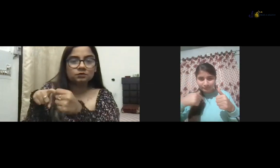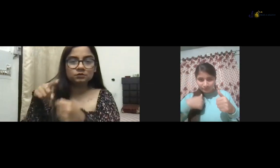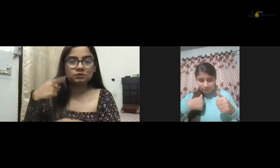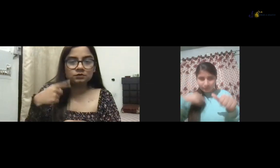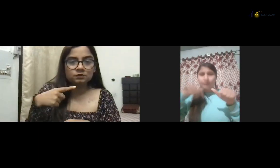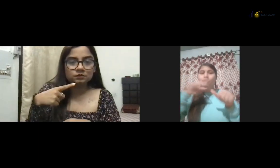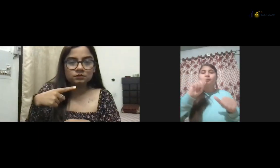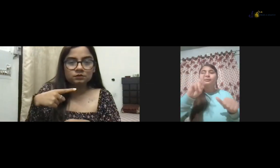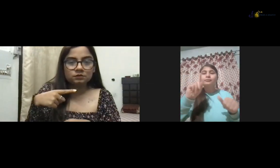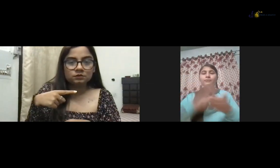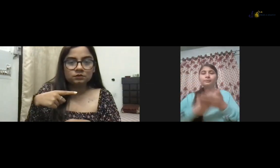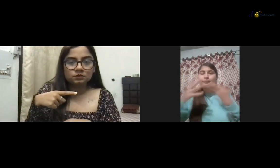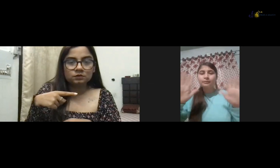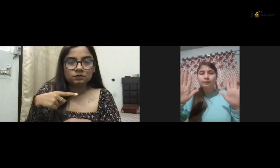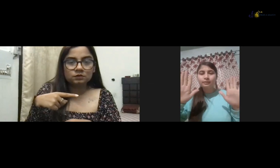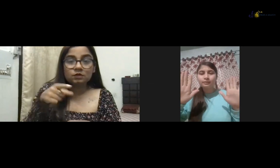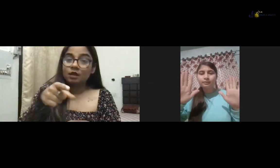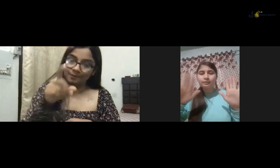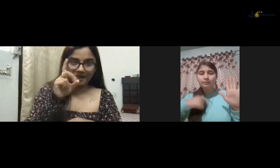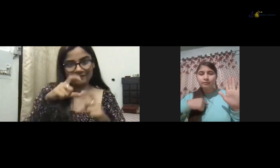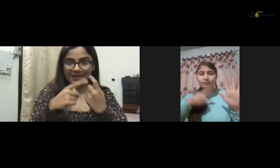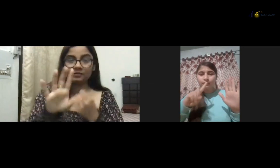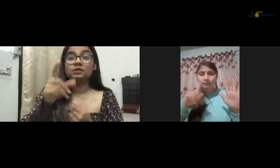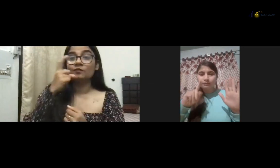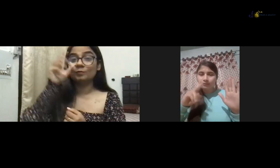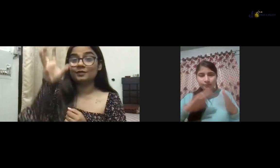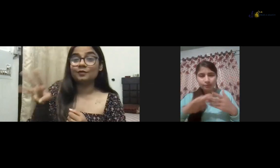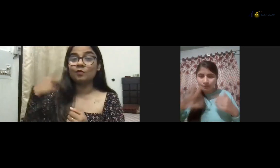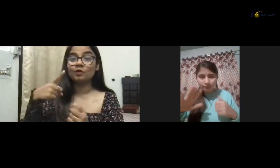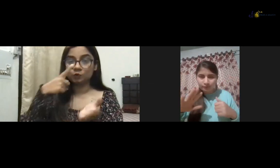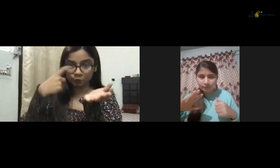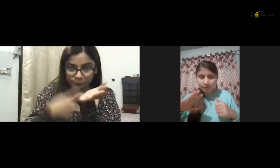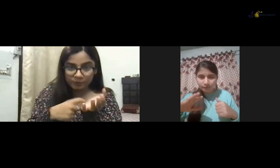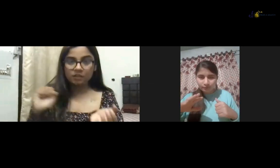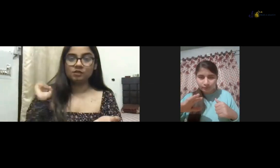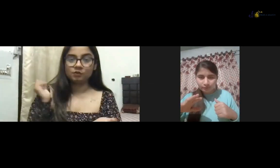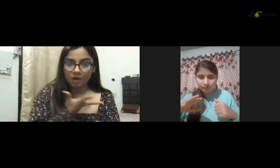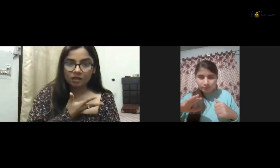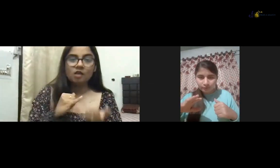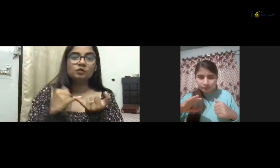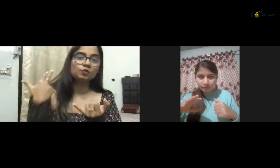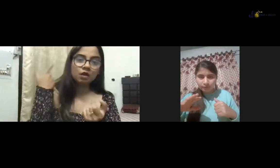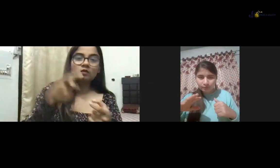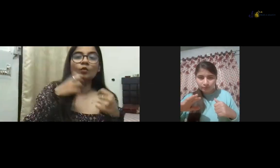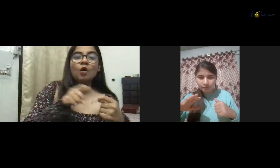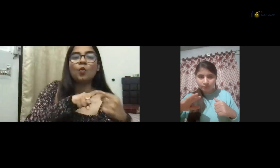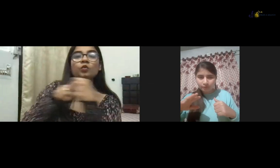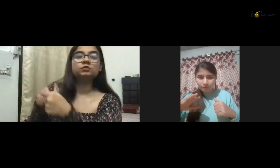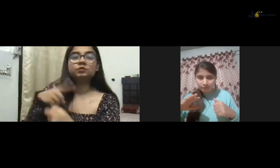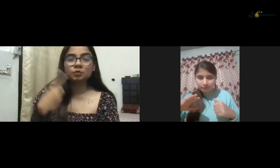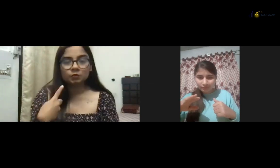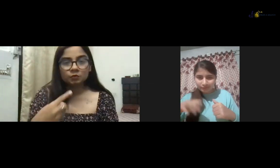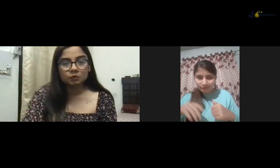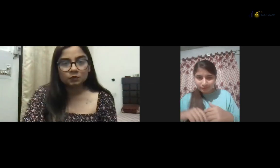whom you want to ask the questions? From whom? I have finished 10th. And 12th. So you want to ask the question